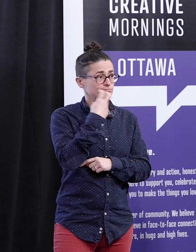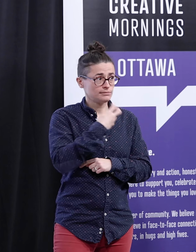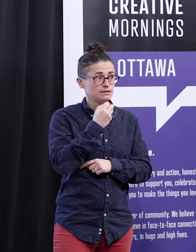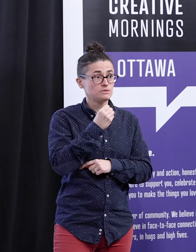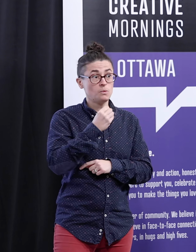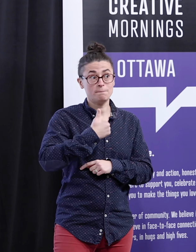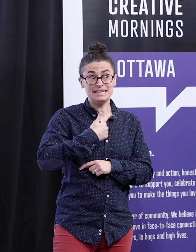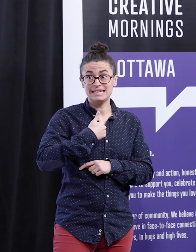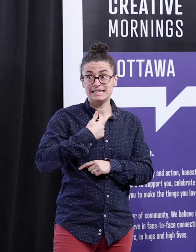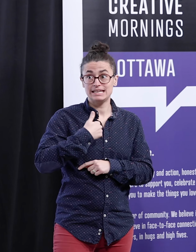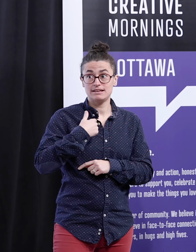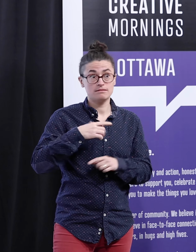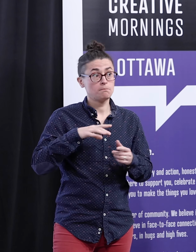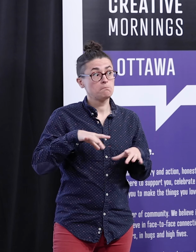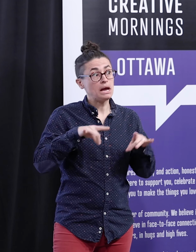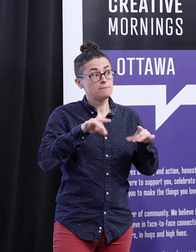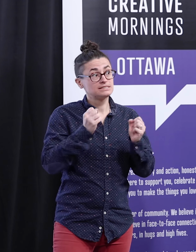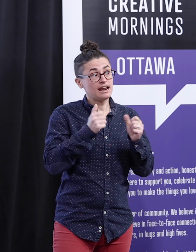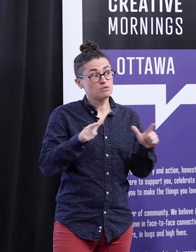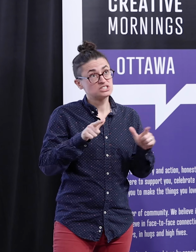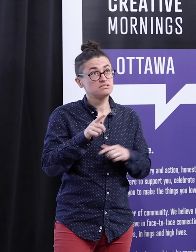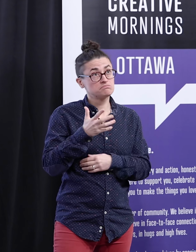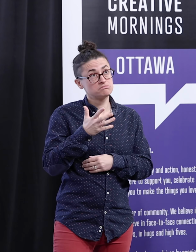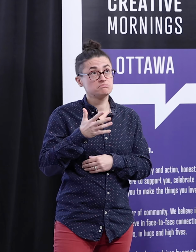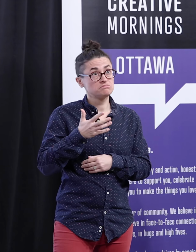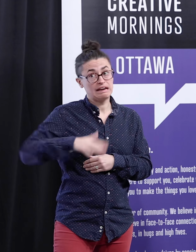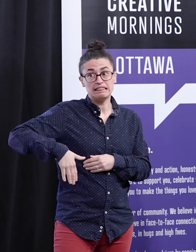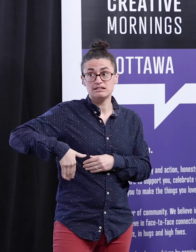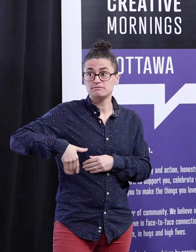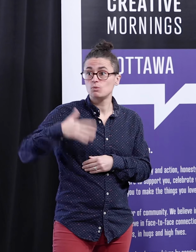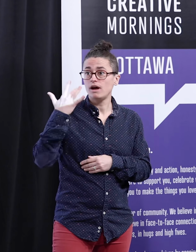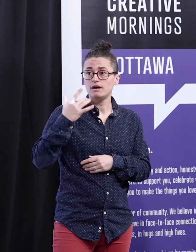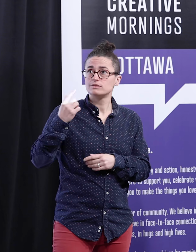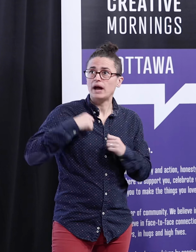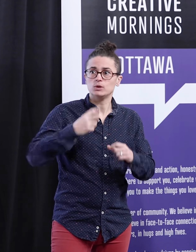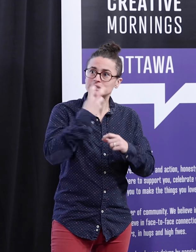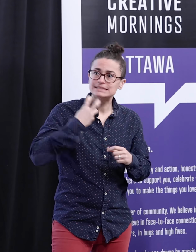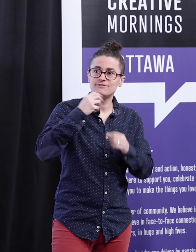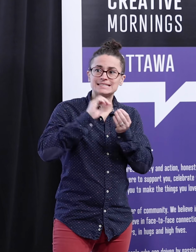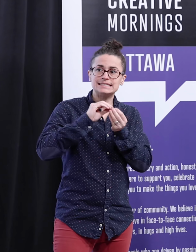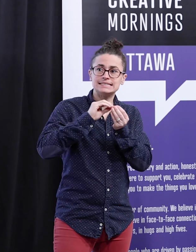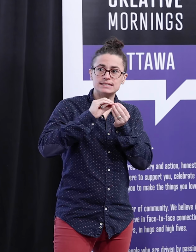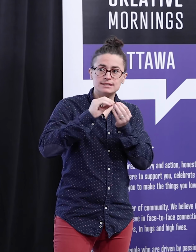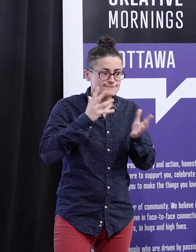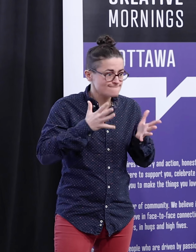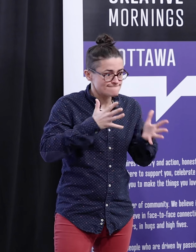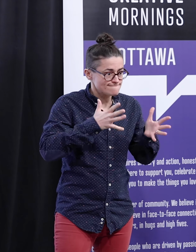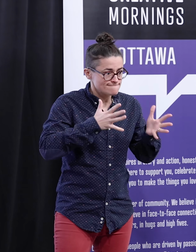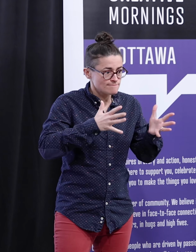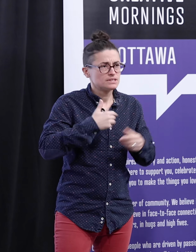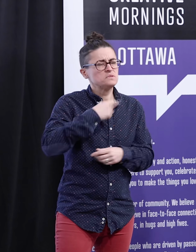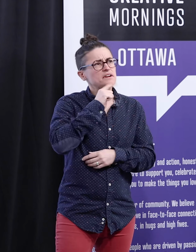so I was exposed to lip reading at first. I didn't really get the exposure to sign